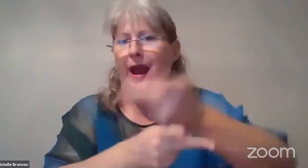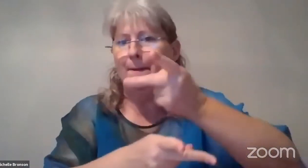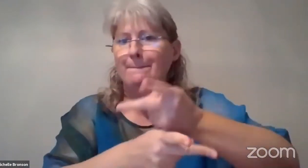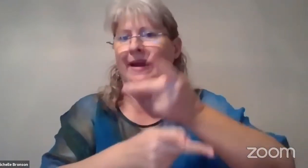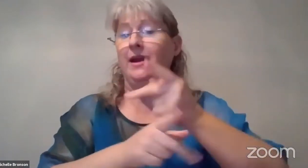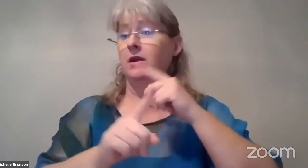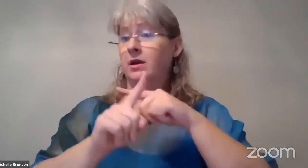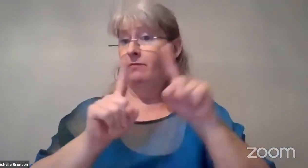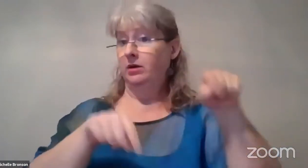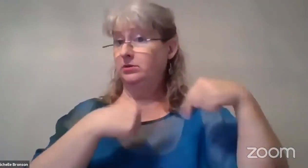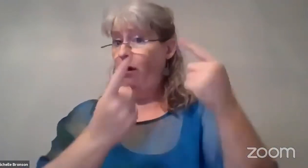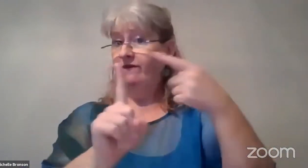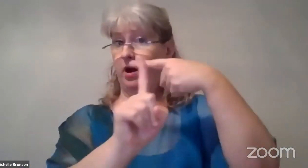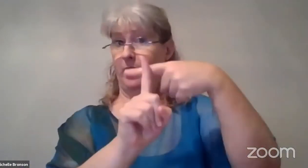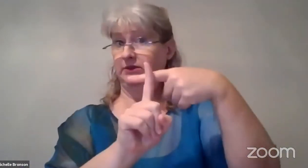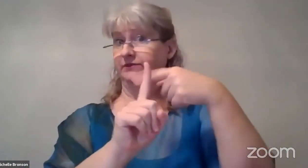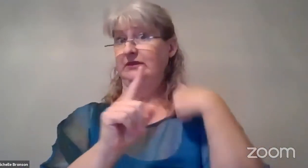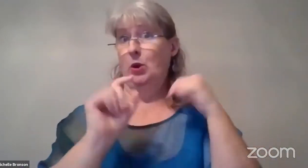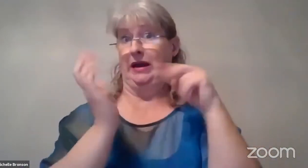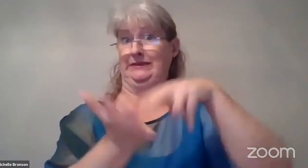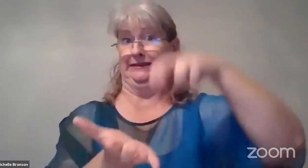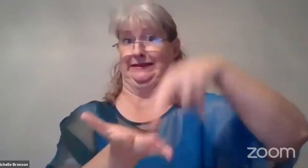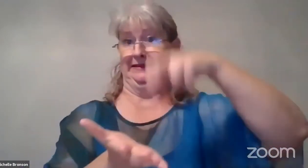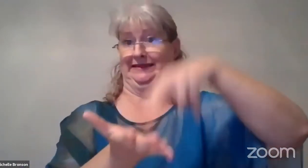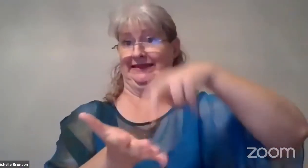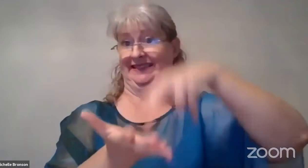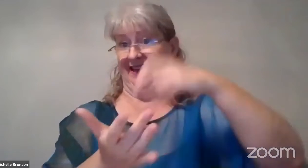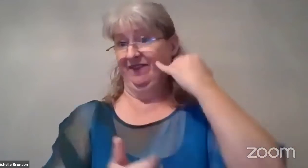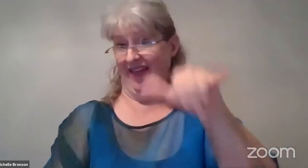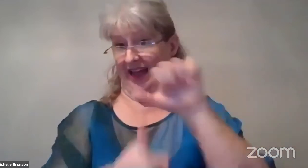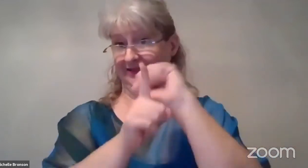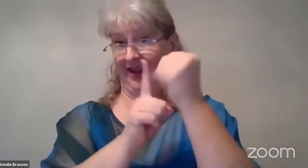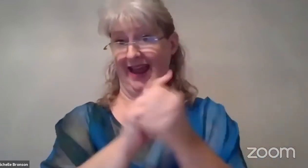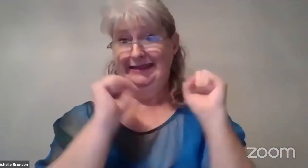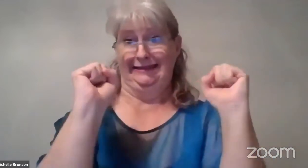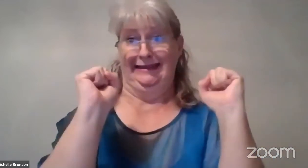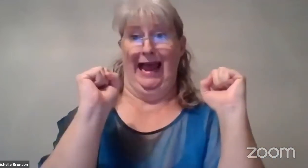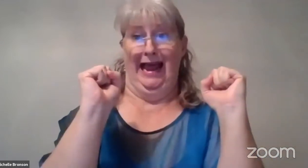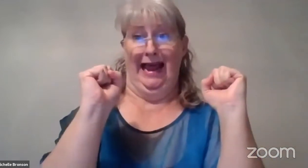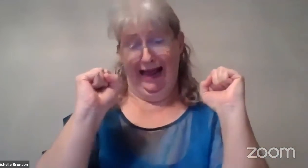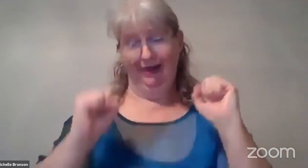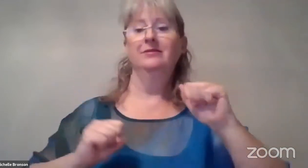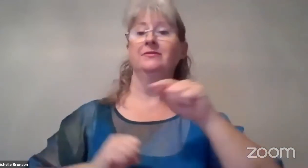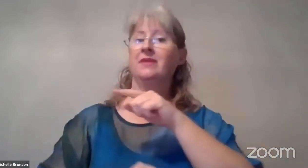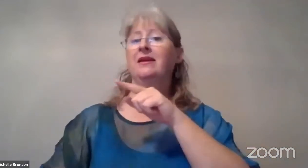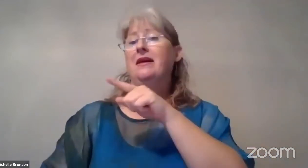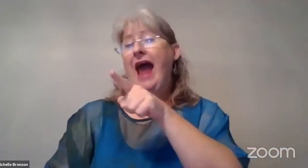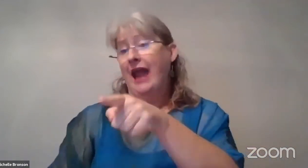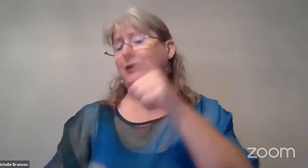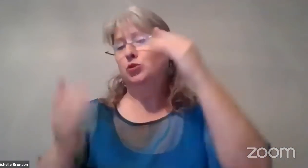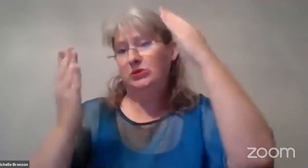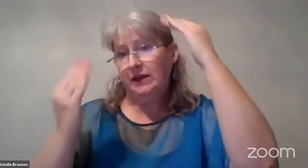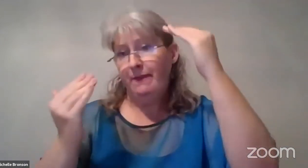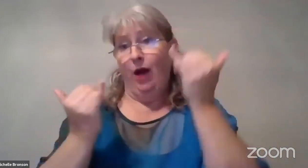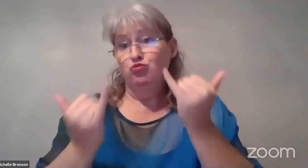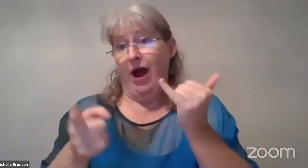audit once all of those figures are reviewed, but we are thrilled at the situation of being in the black.